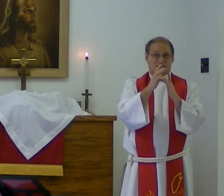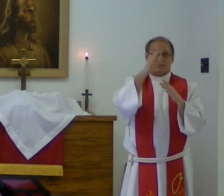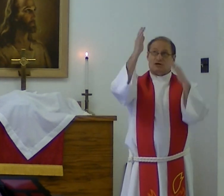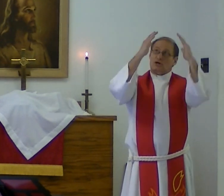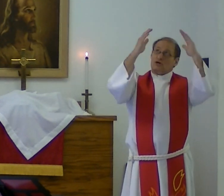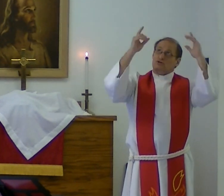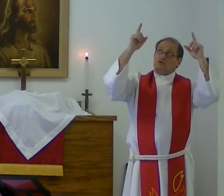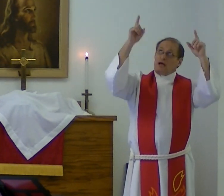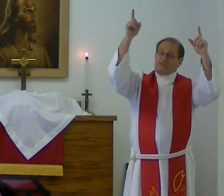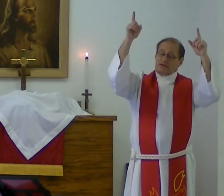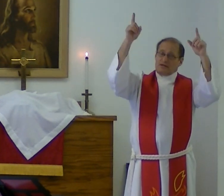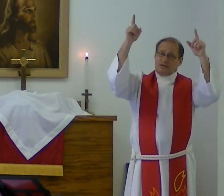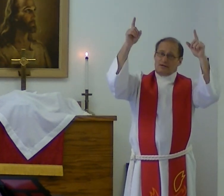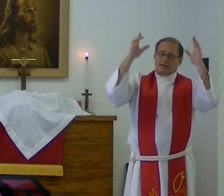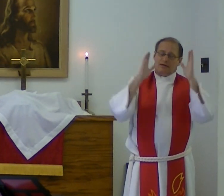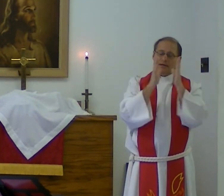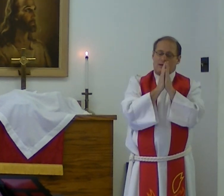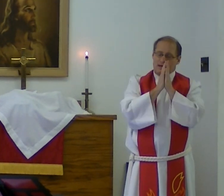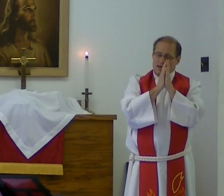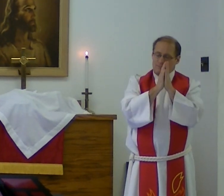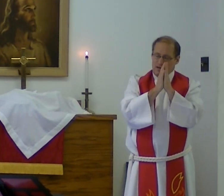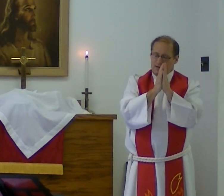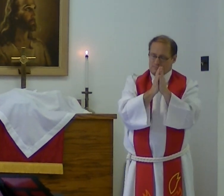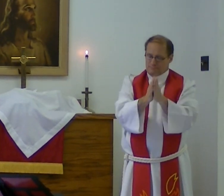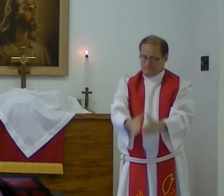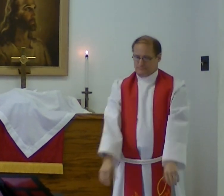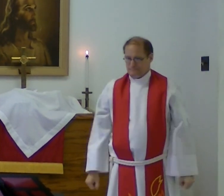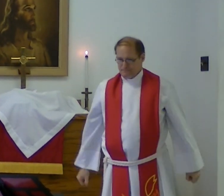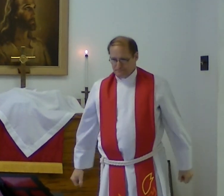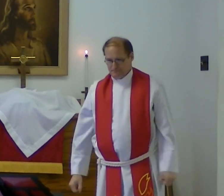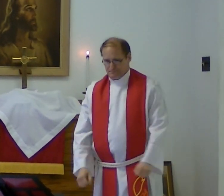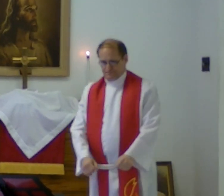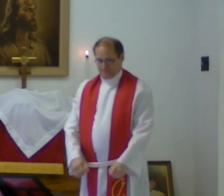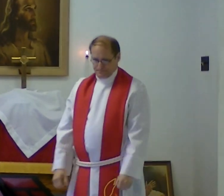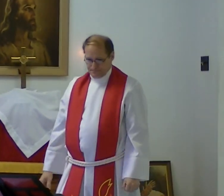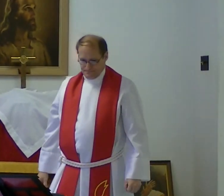to heaven. Amen. Amen. Amen.